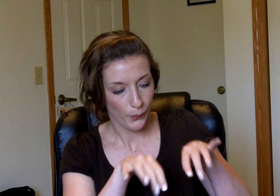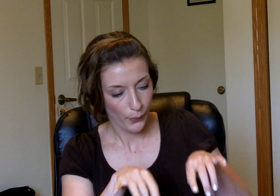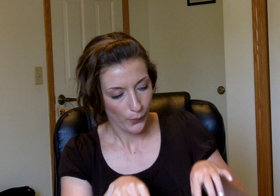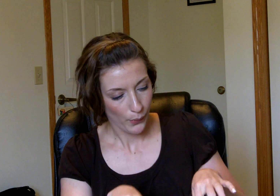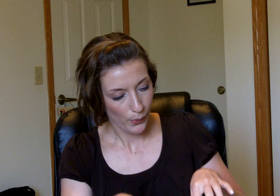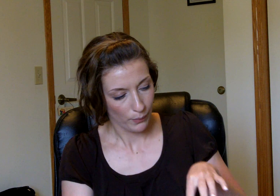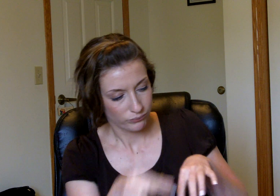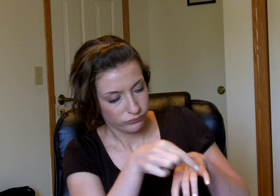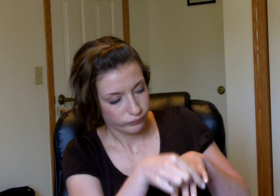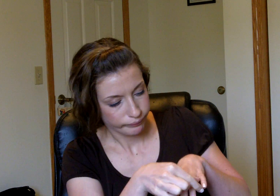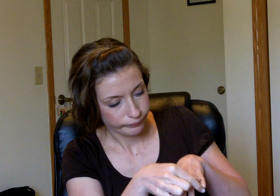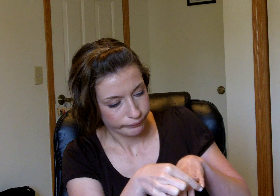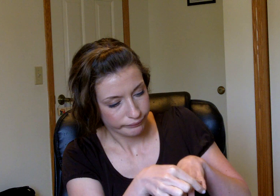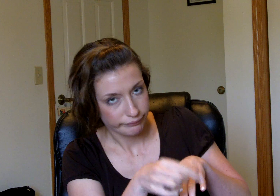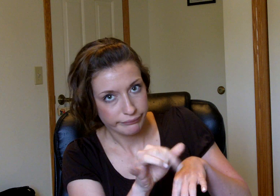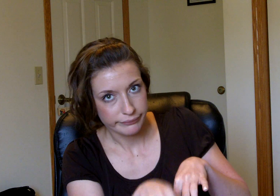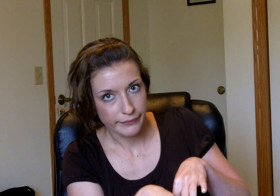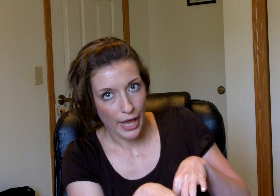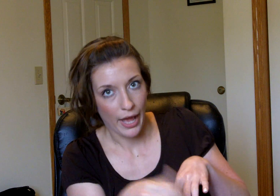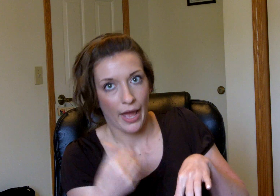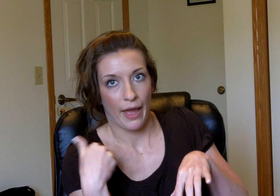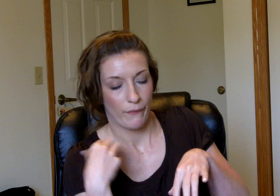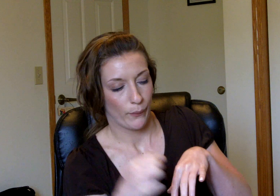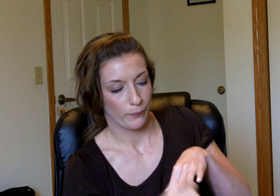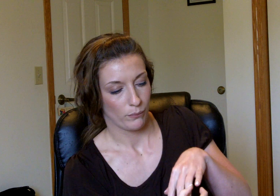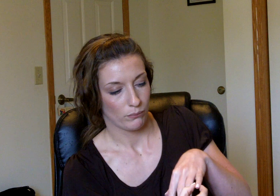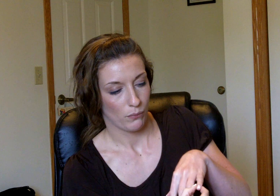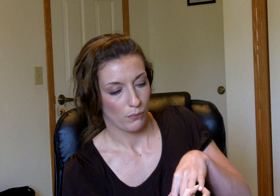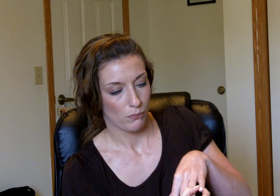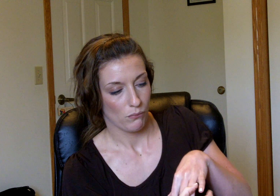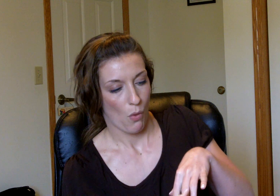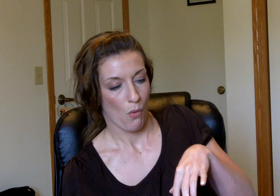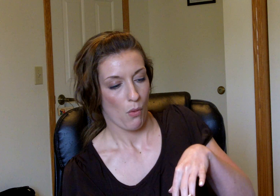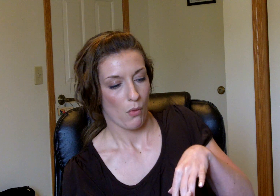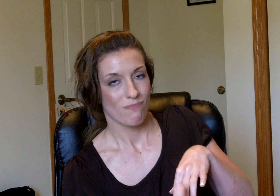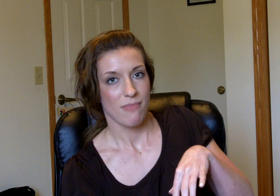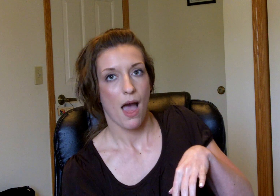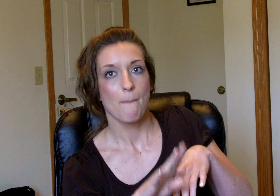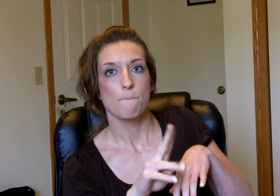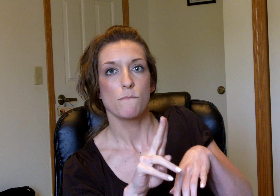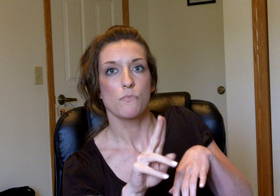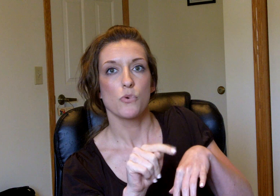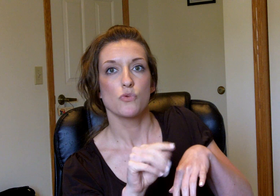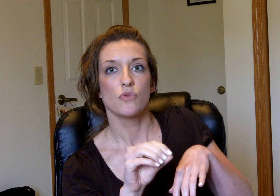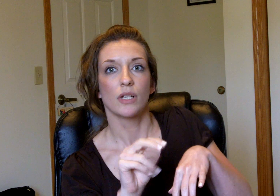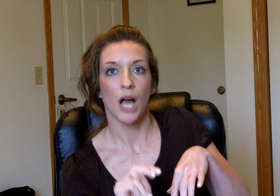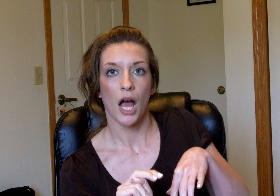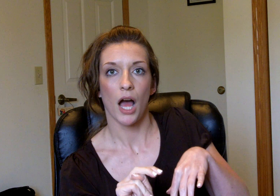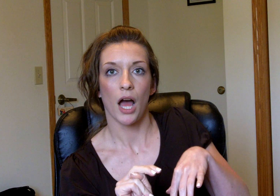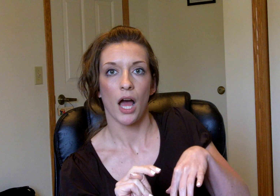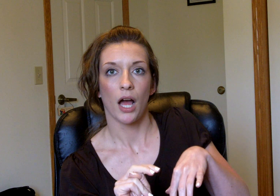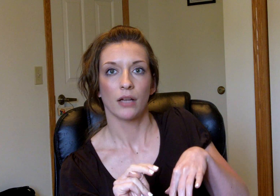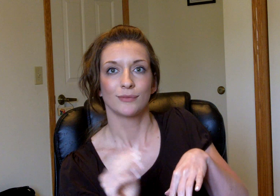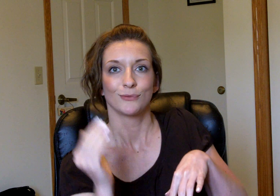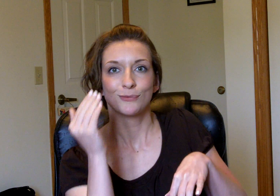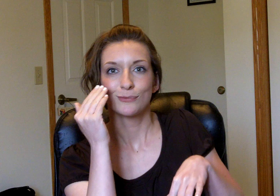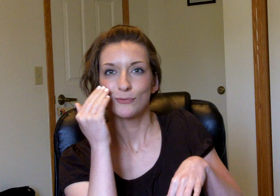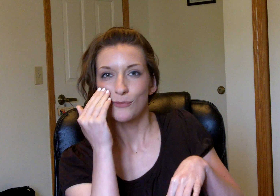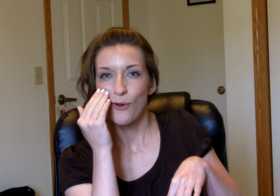little swelling called a bouton, known as the little button. Wamogo,